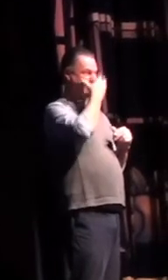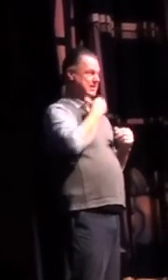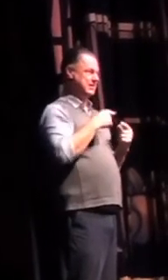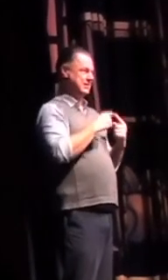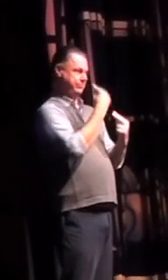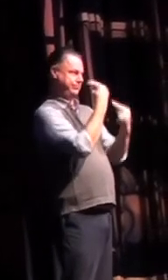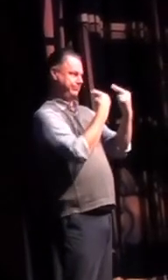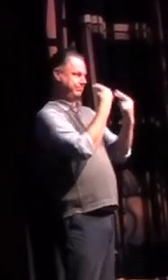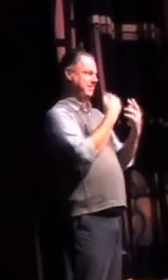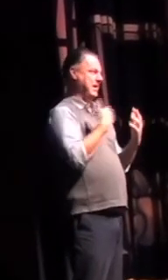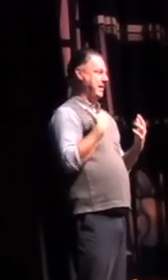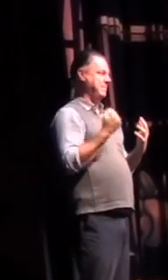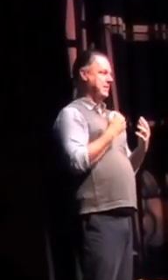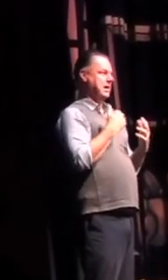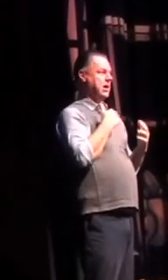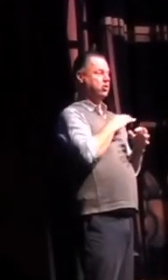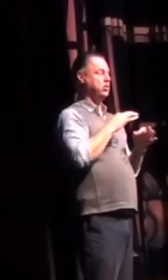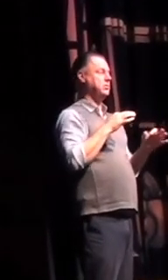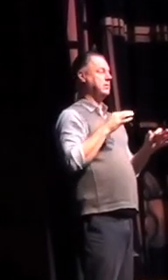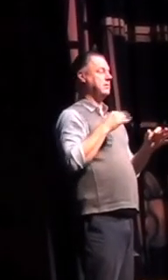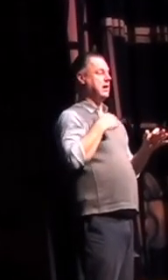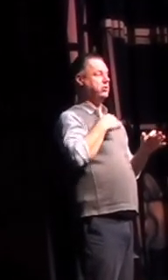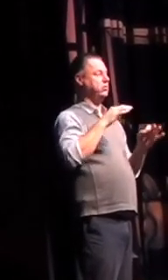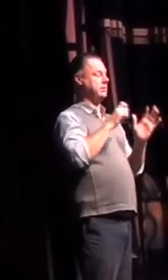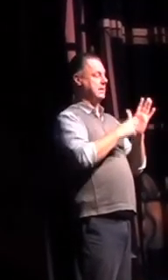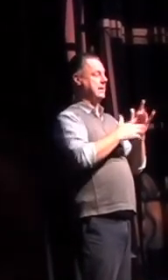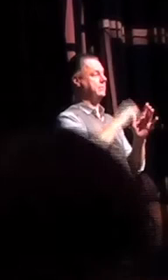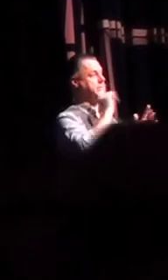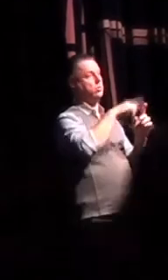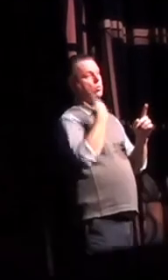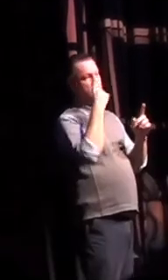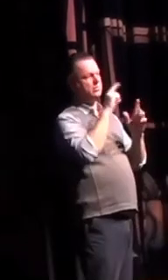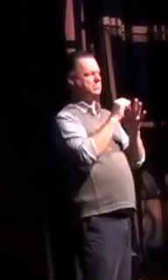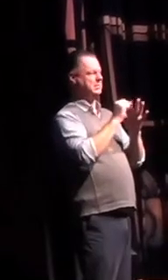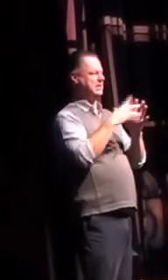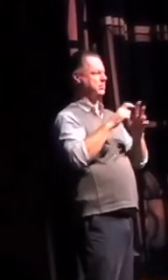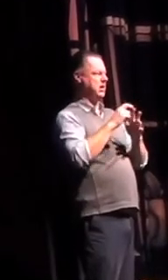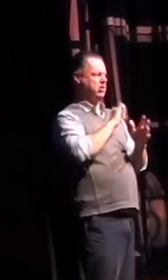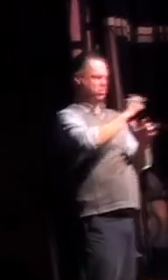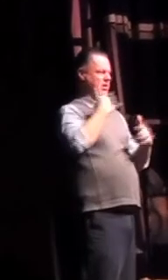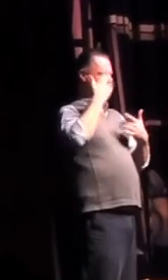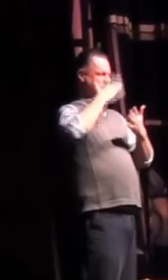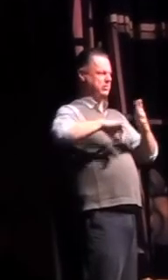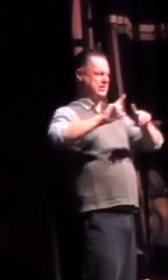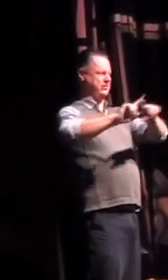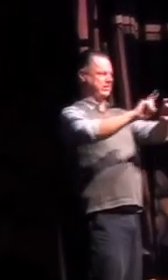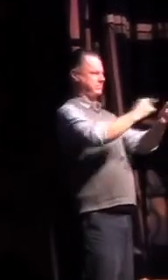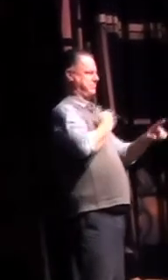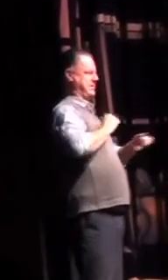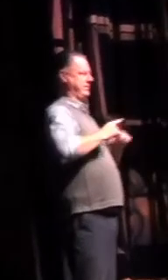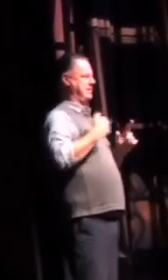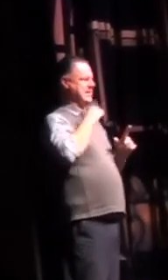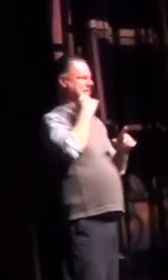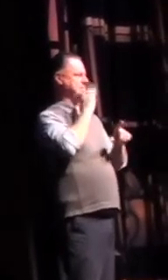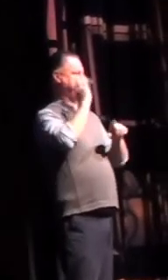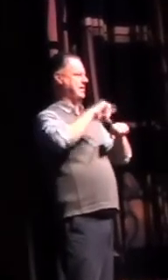And I just have to do it. I don't claim to speak for everyone with a disability because I don't have their lived experience, but I do hope